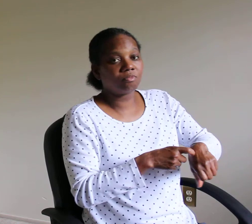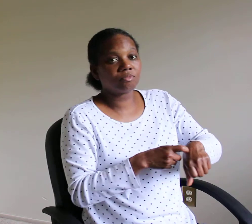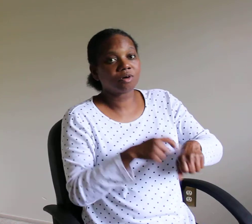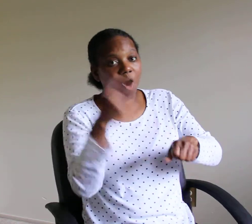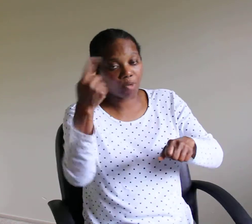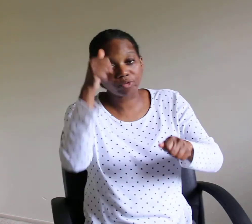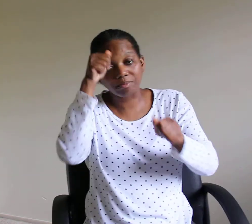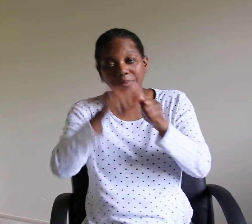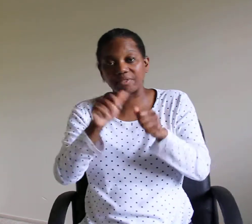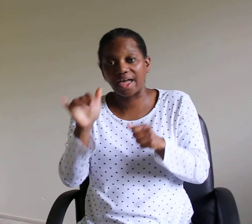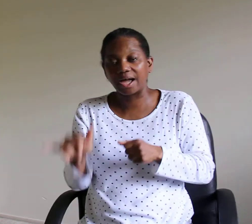Always remember that.